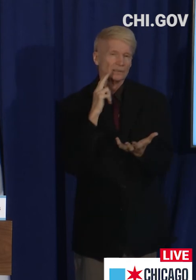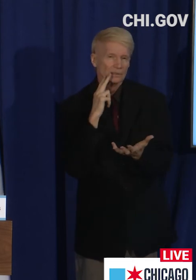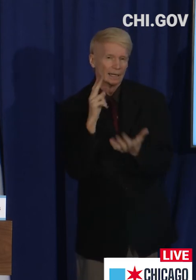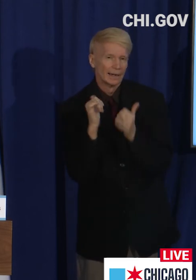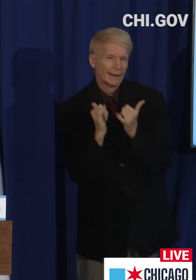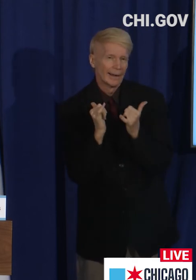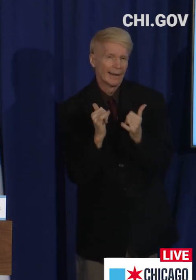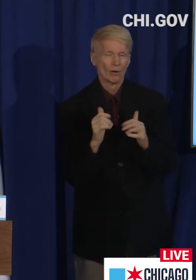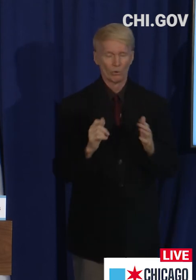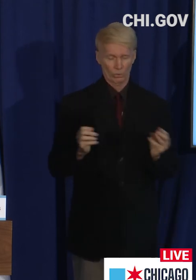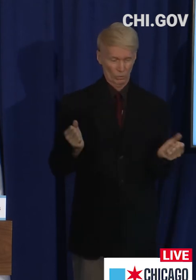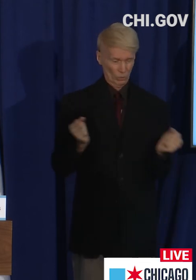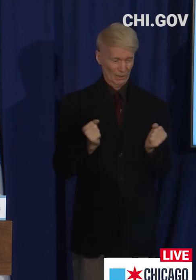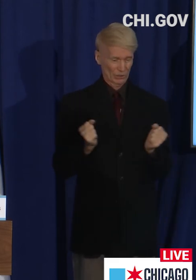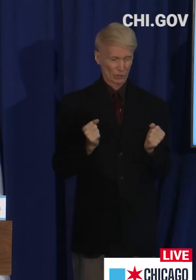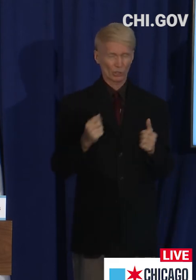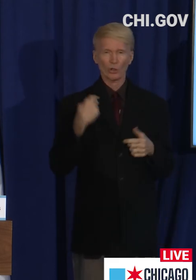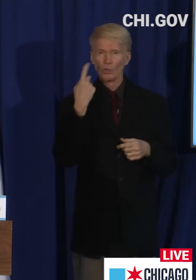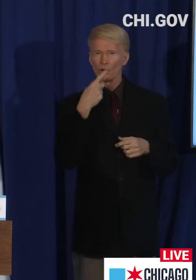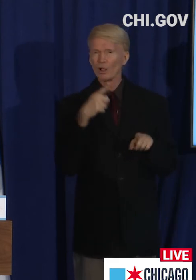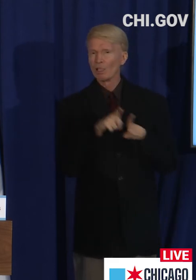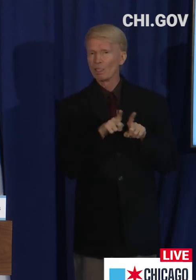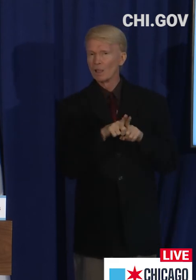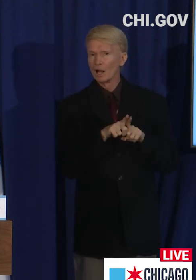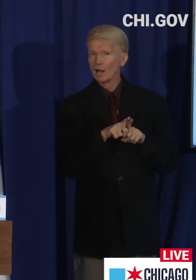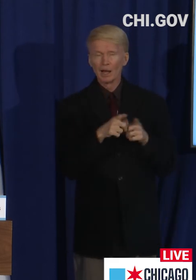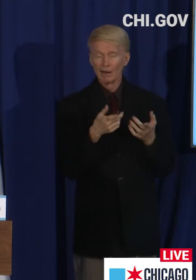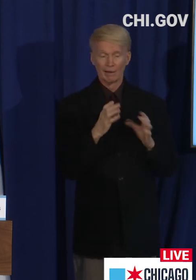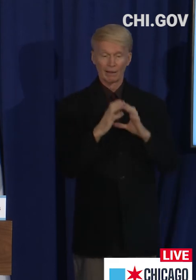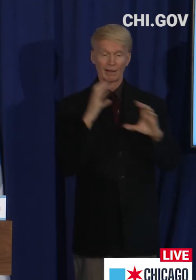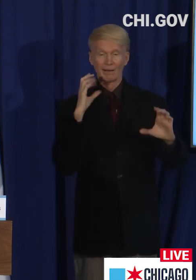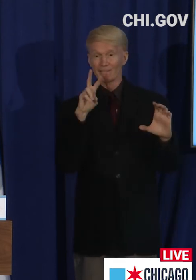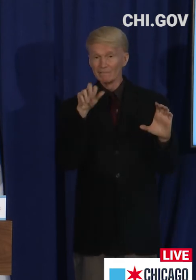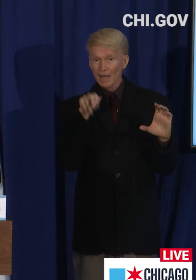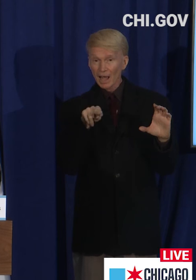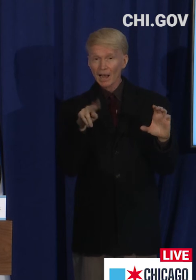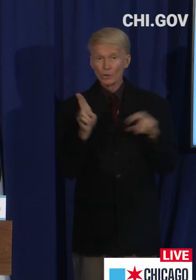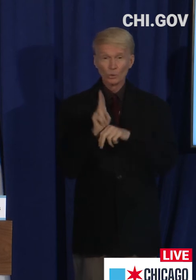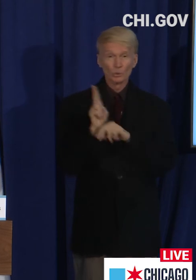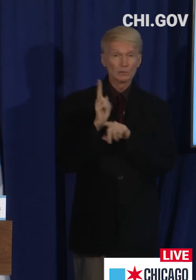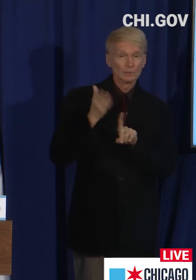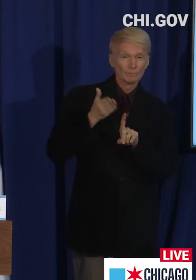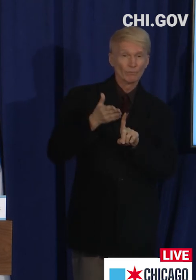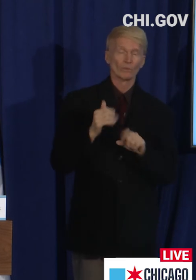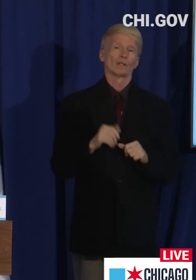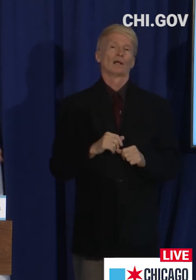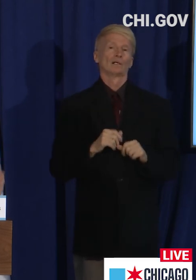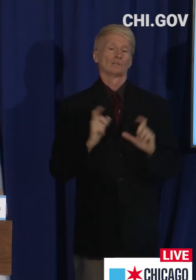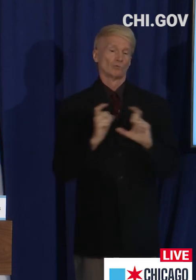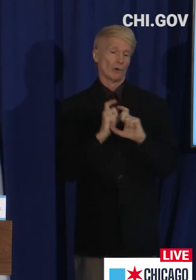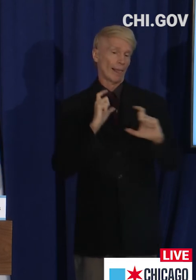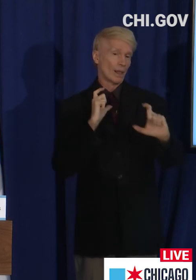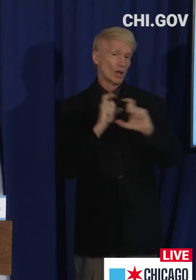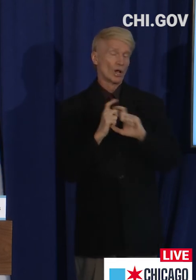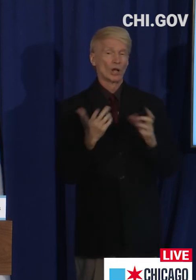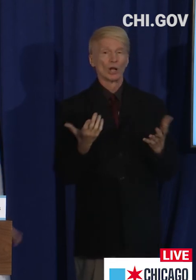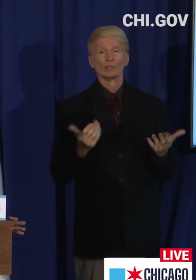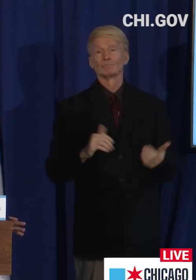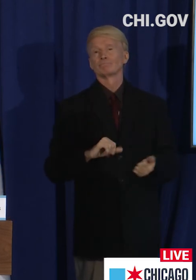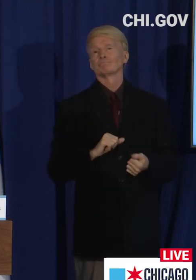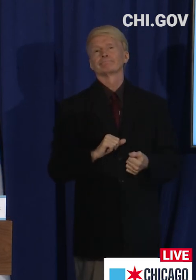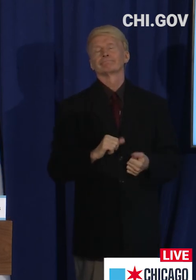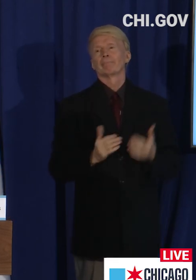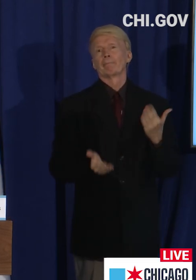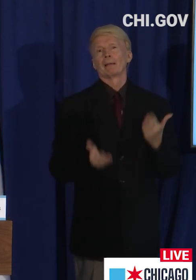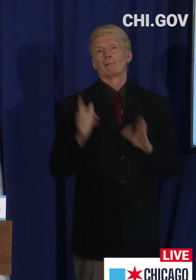to think about what winterizing testing sites look like. We're looking at vans, we're looking at smaller trailers. We'll probably do an announcement